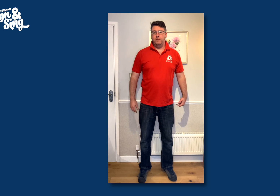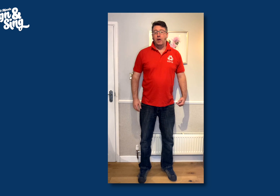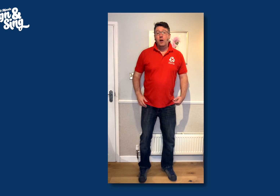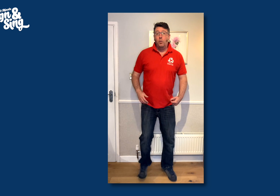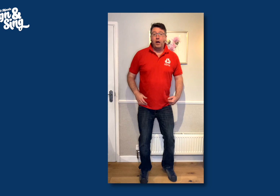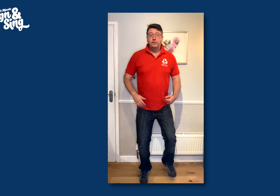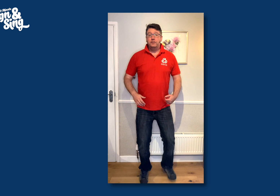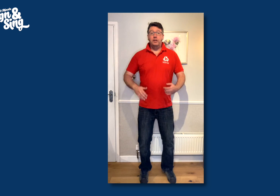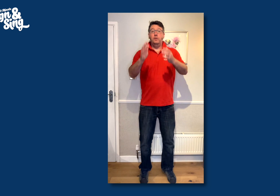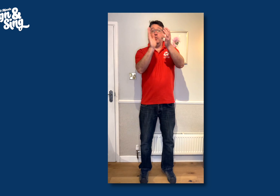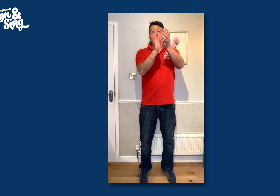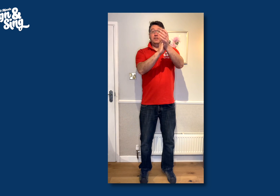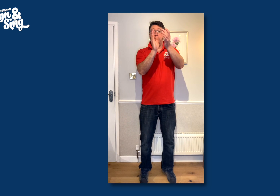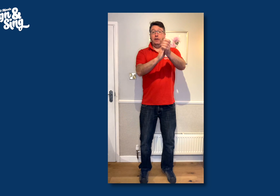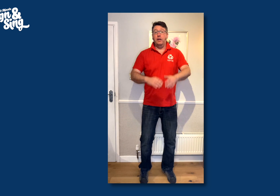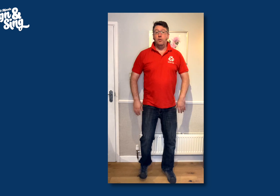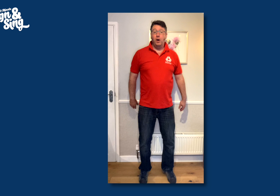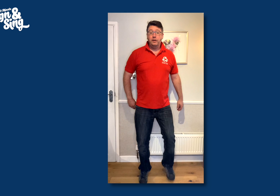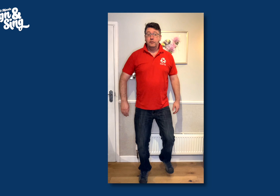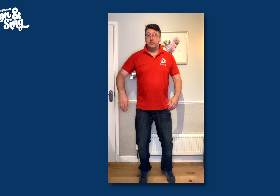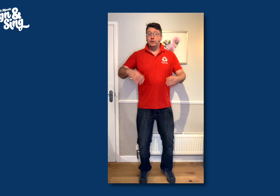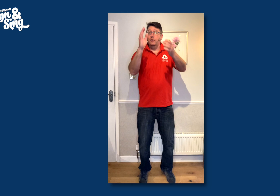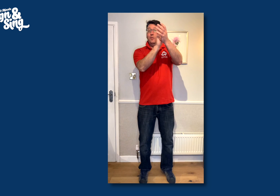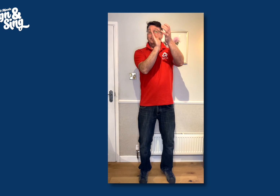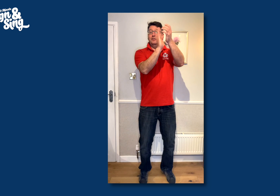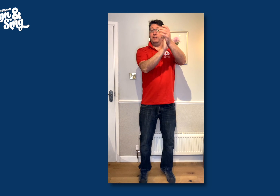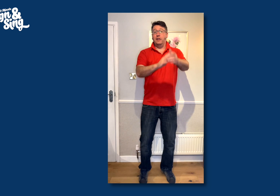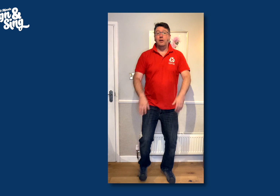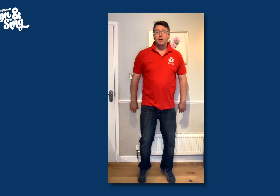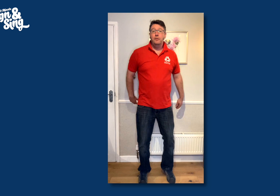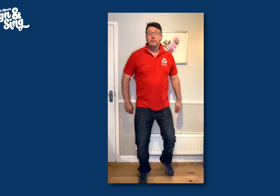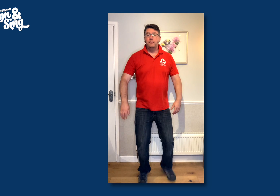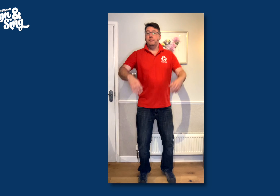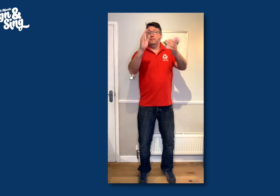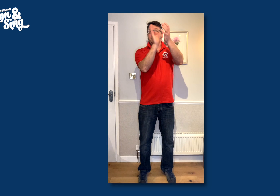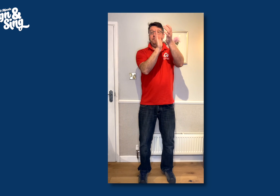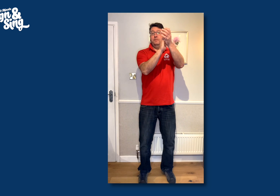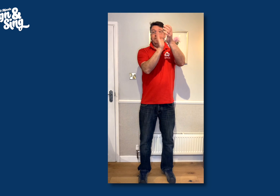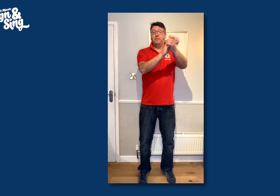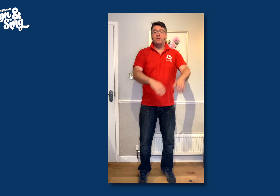that. 1, 2, 1, 2, 3. 1, 2, 1, 2, 3.